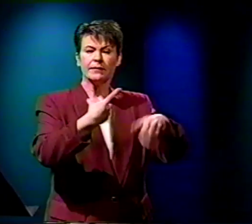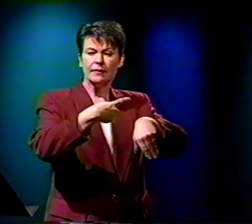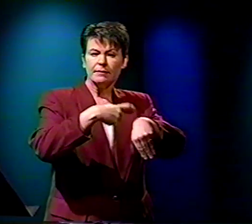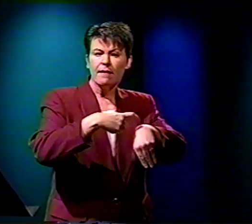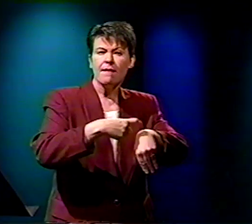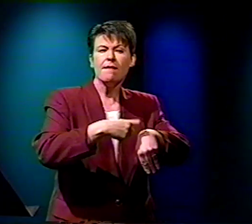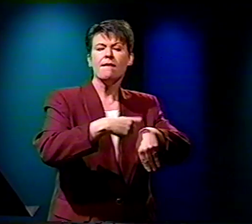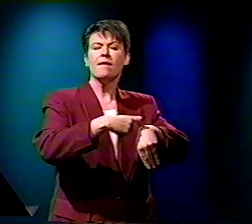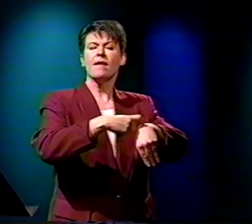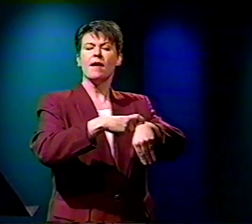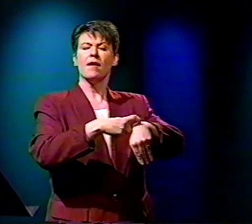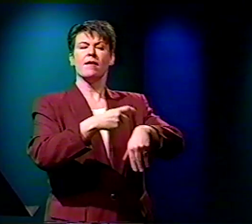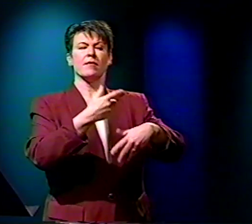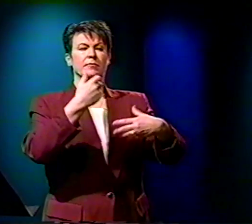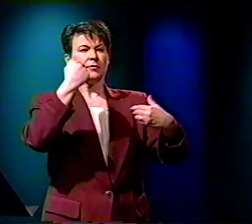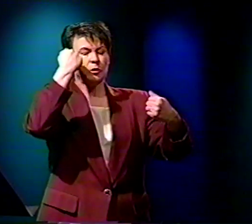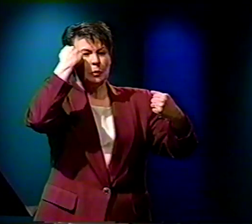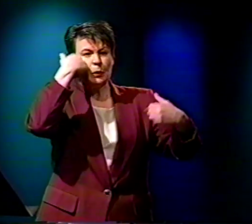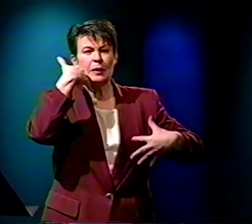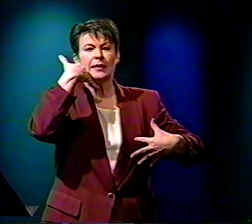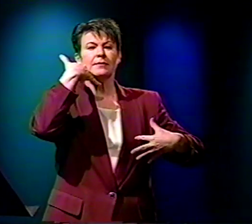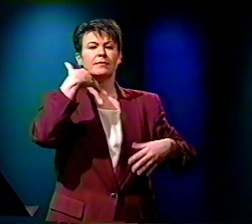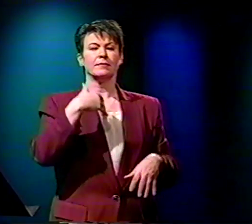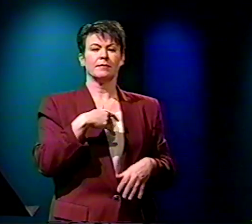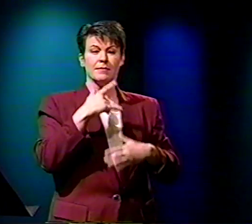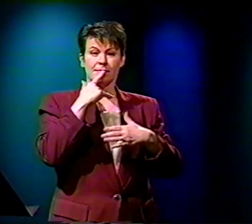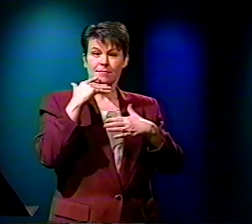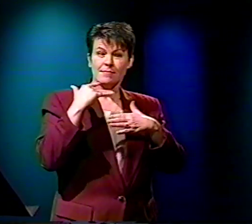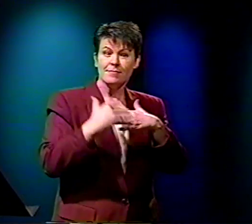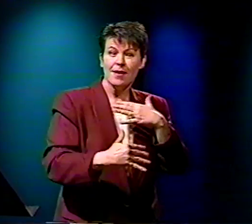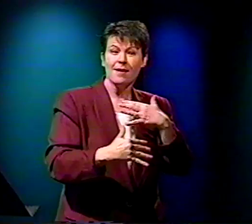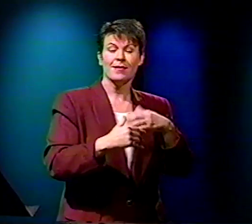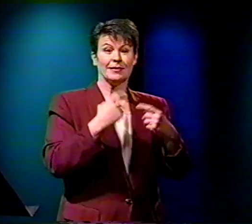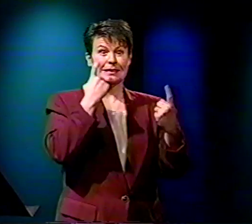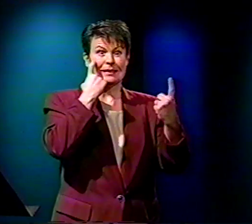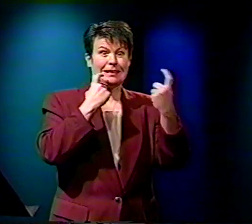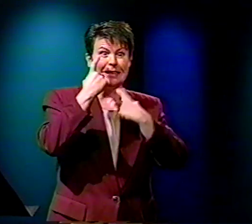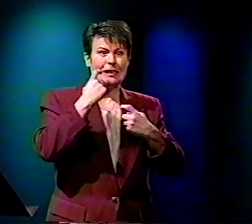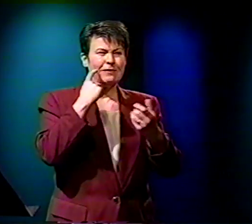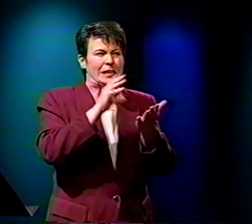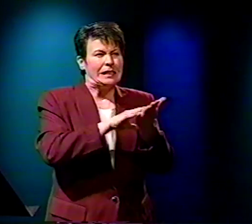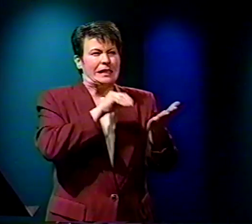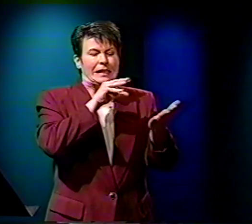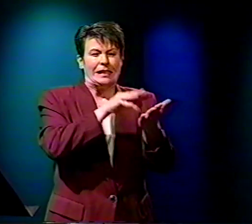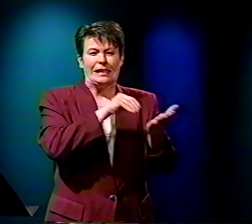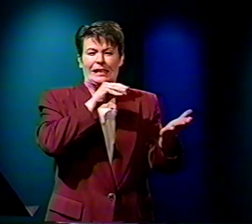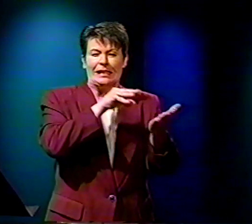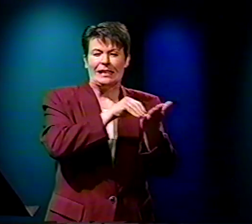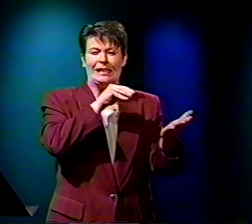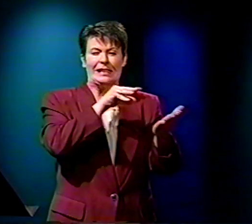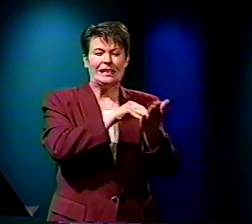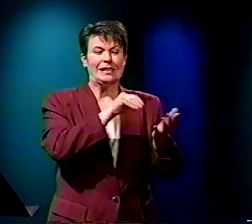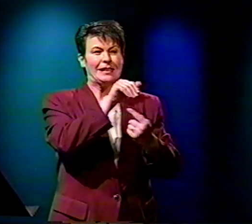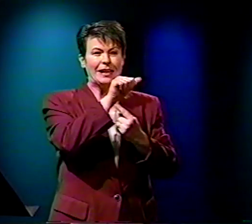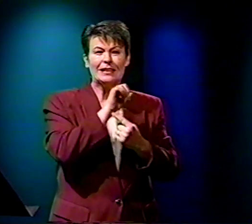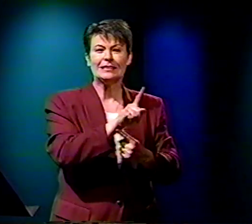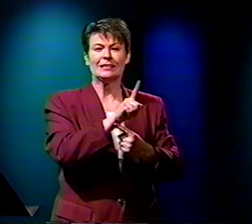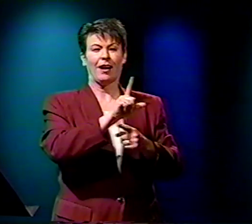human, they care, they give of their time, they give sweat and blood and tears as they struggle and